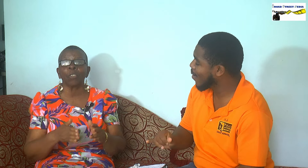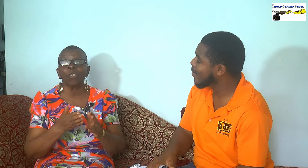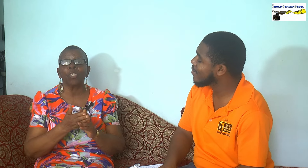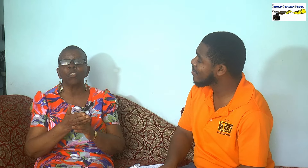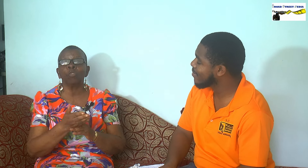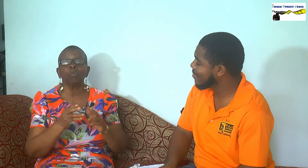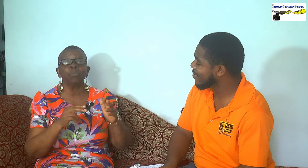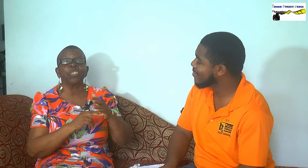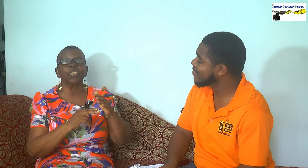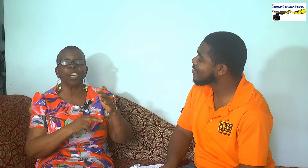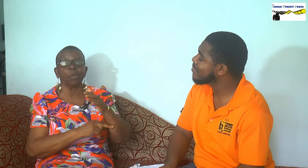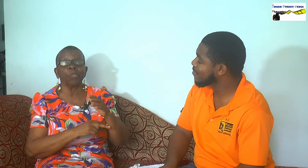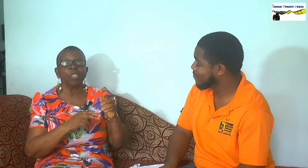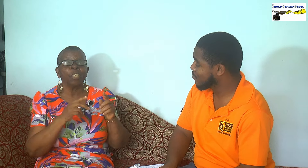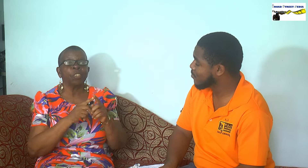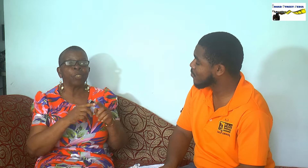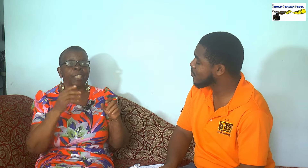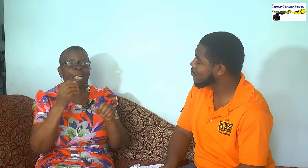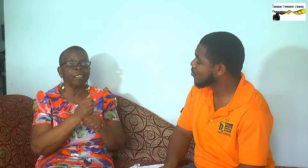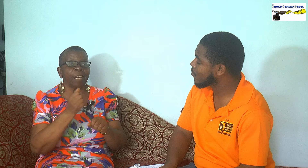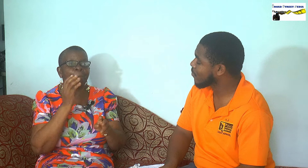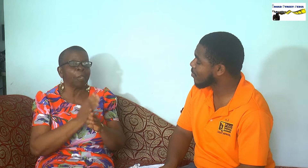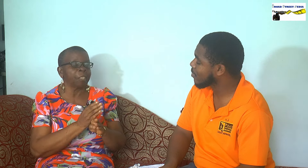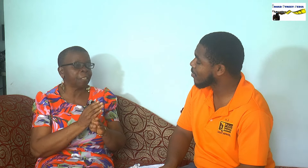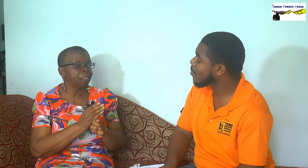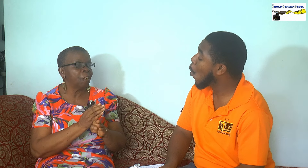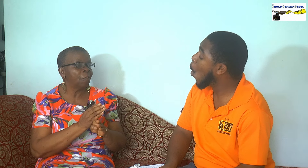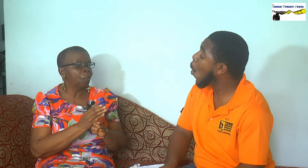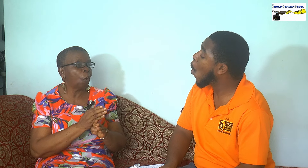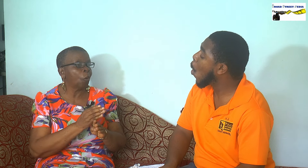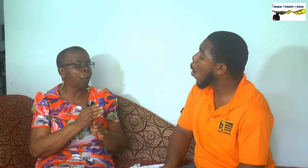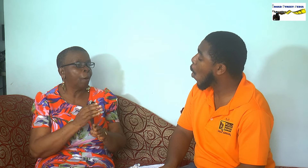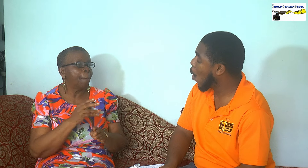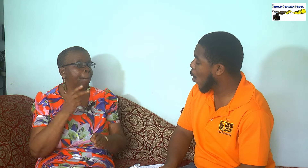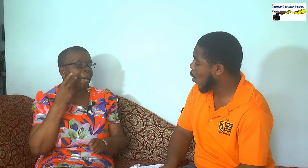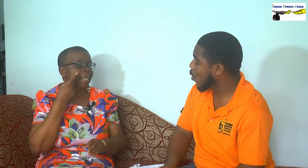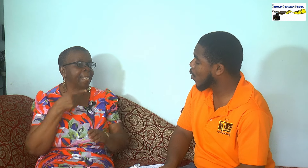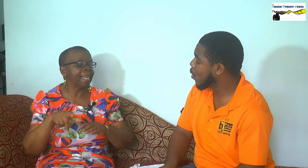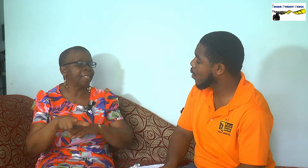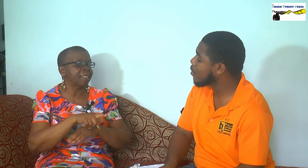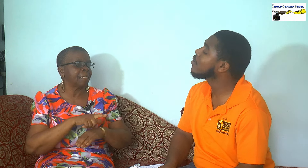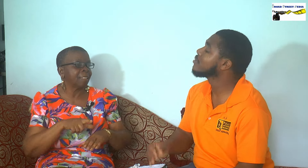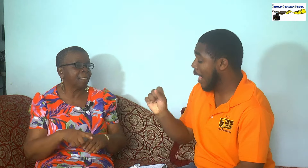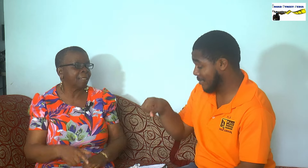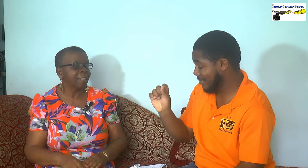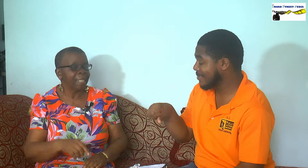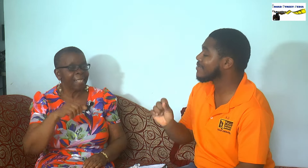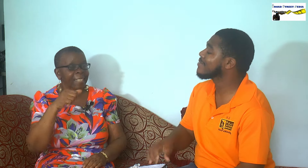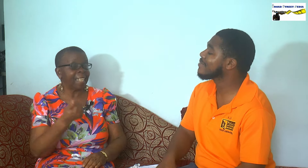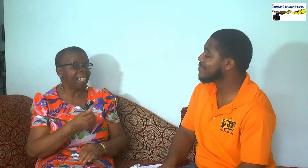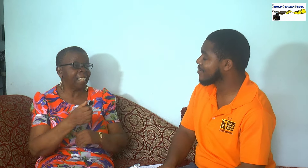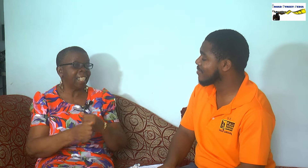walked to Bridgetown to catch a bus for Pinelands. Yeah.